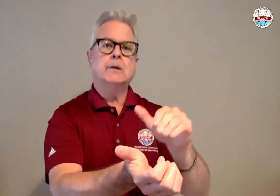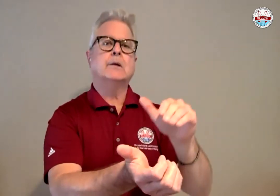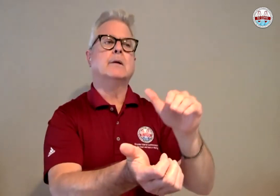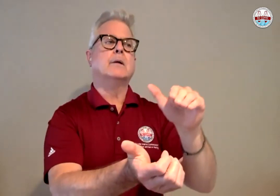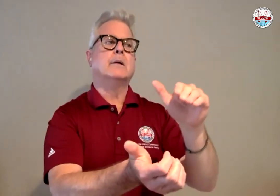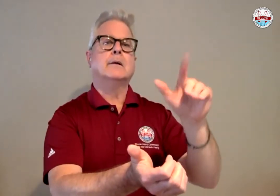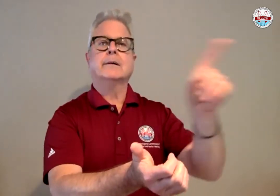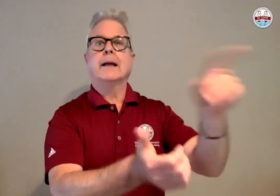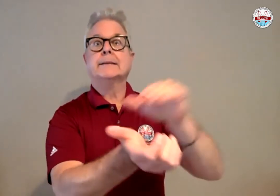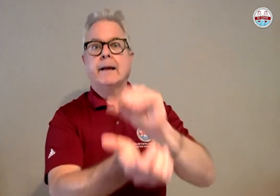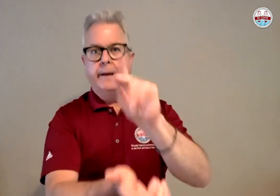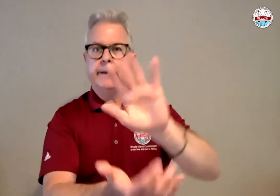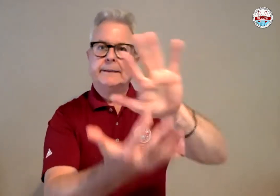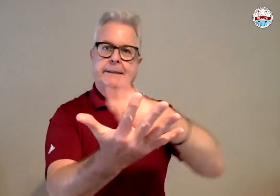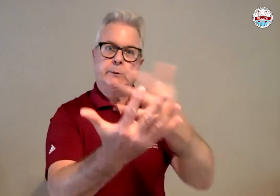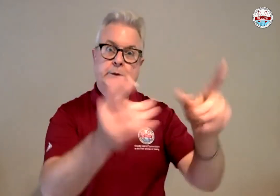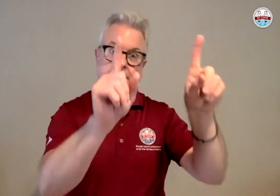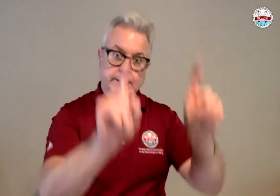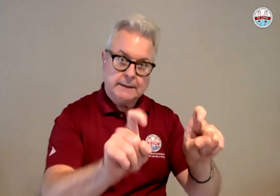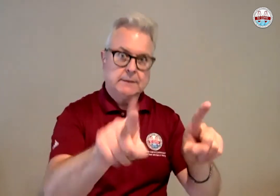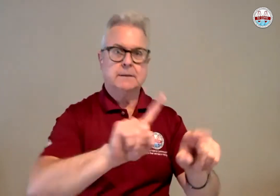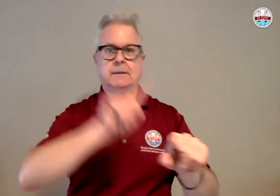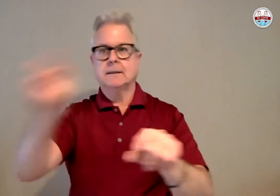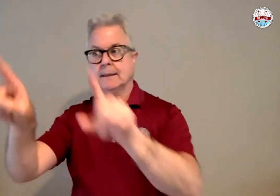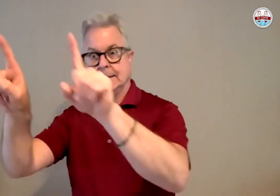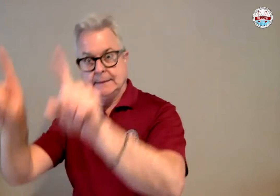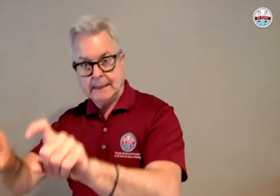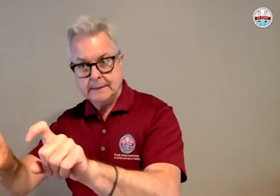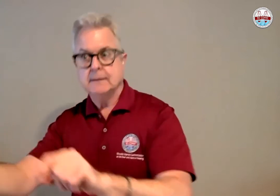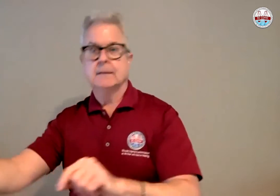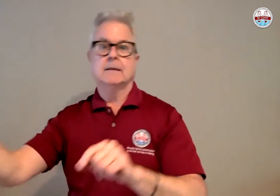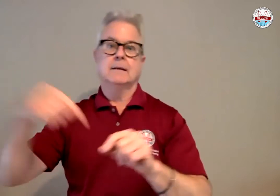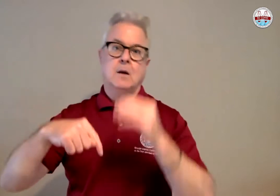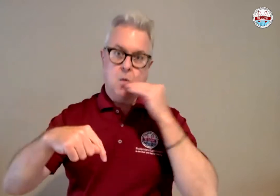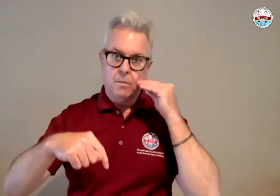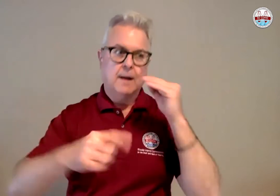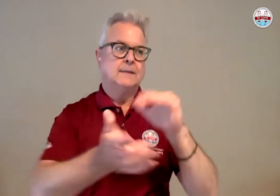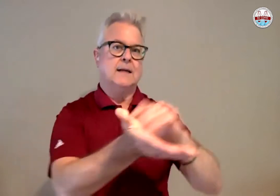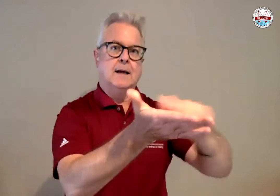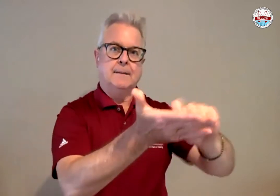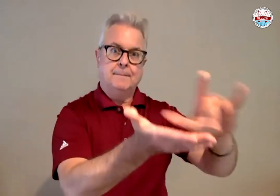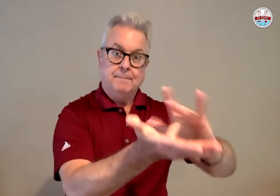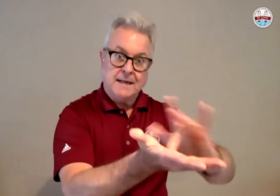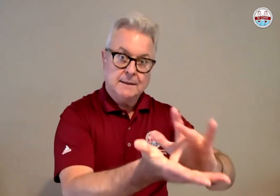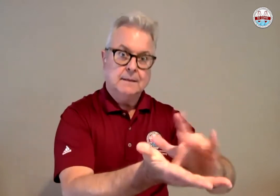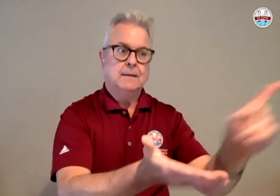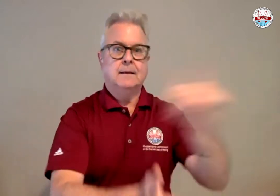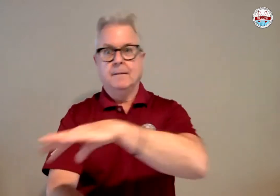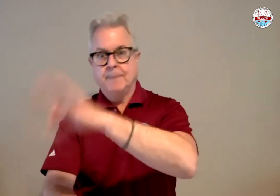and you had symptoms, you would call your primary care doctor or your physician, and then you would have to go make an appointment, get tested. Then you would have to go